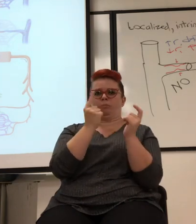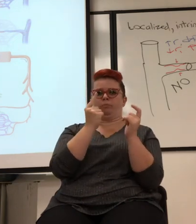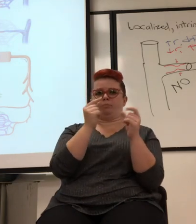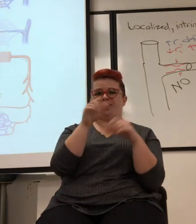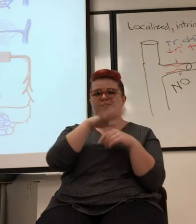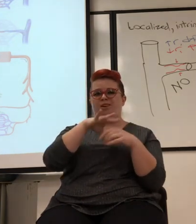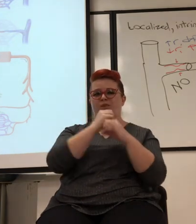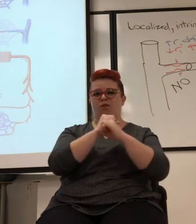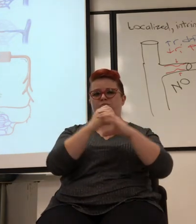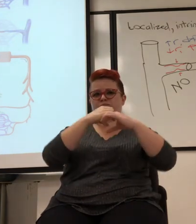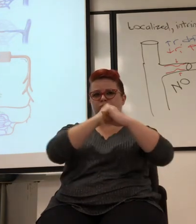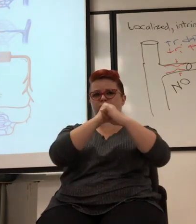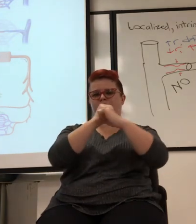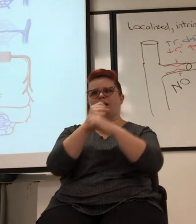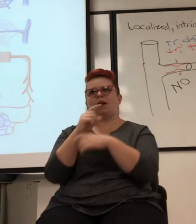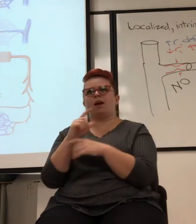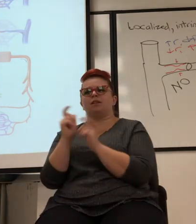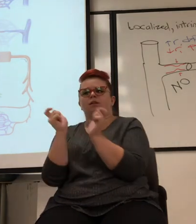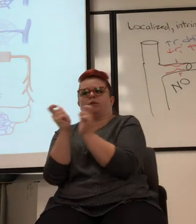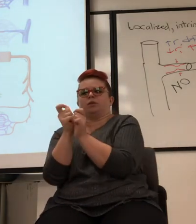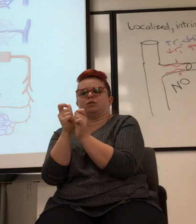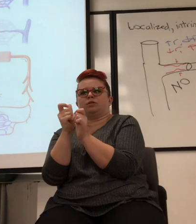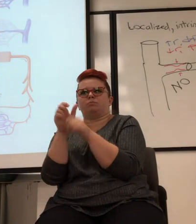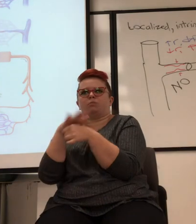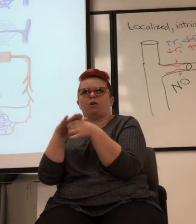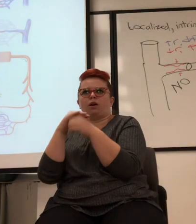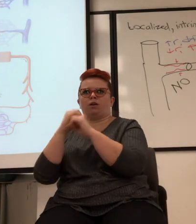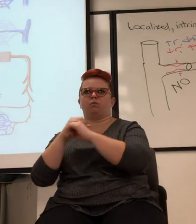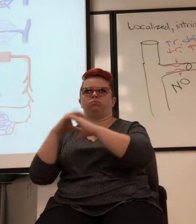smaller area. These are going to the muscles.